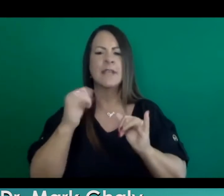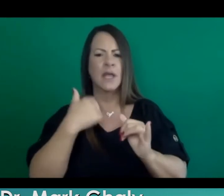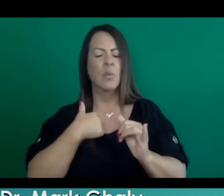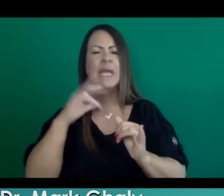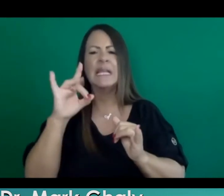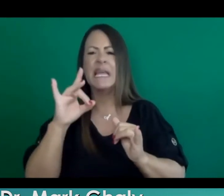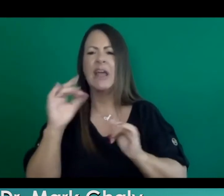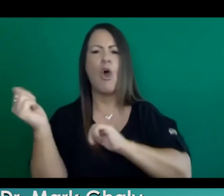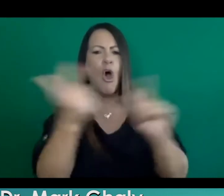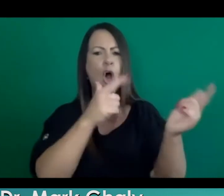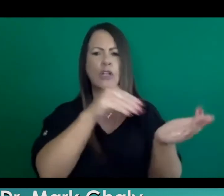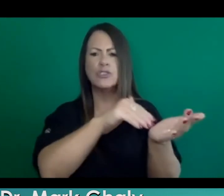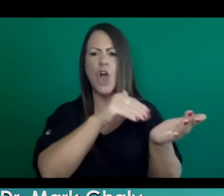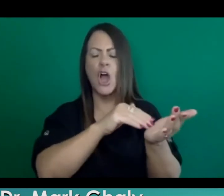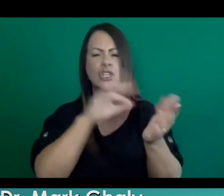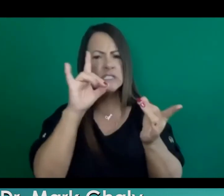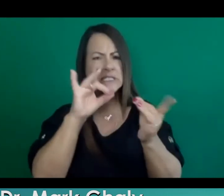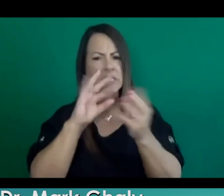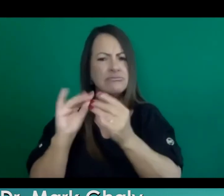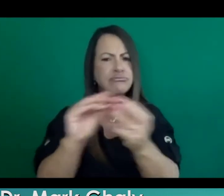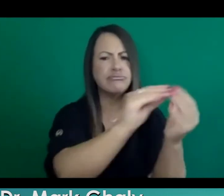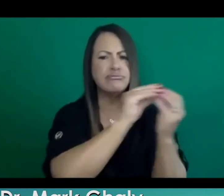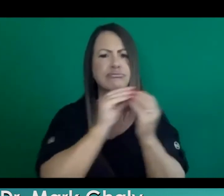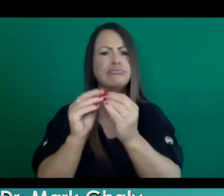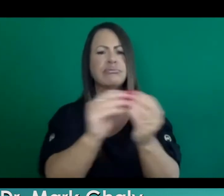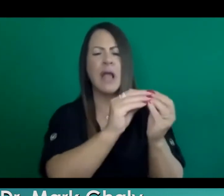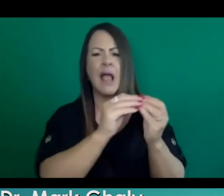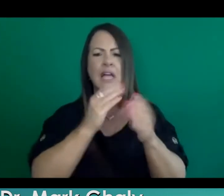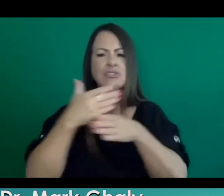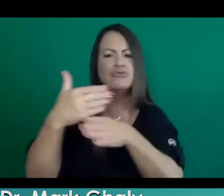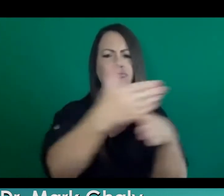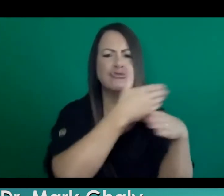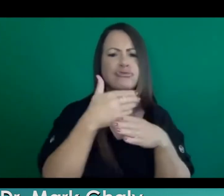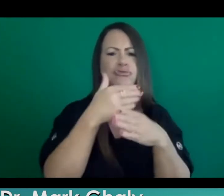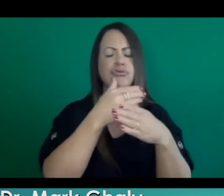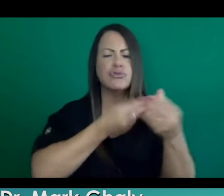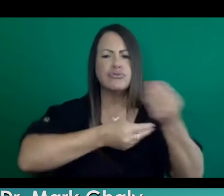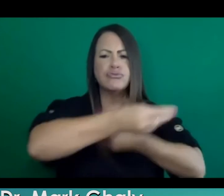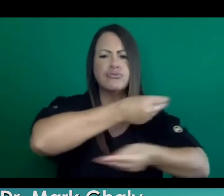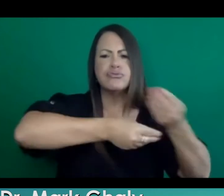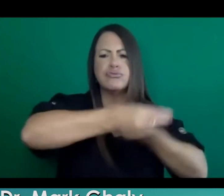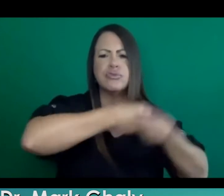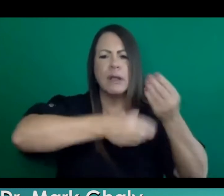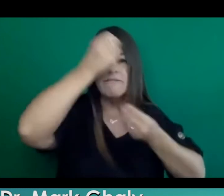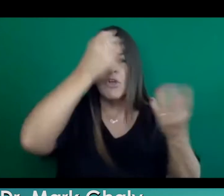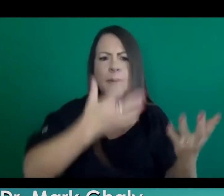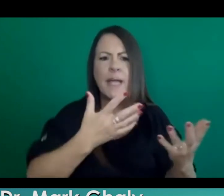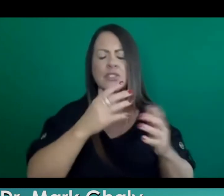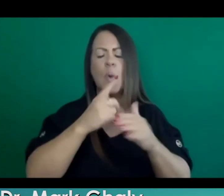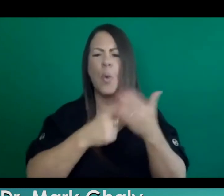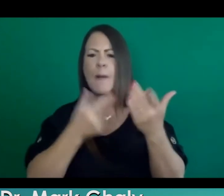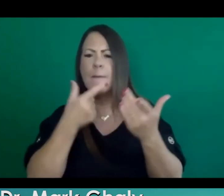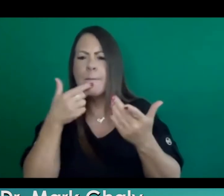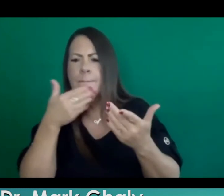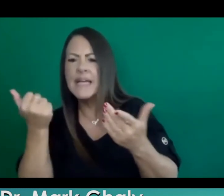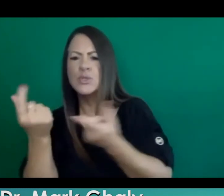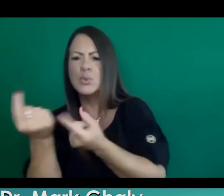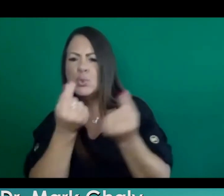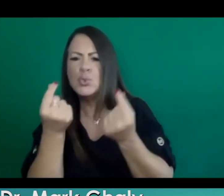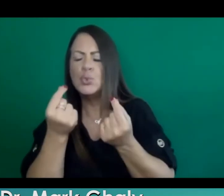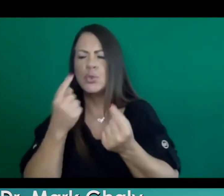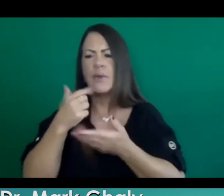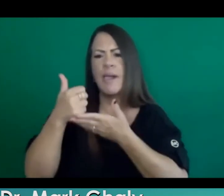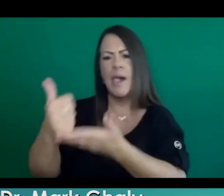they work in emergency rooms or clinics or in intensive care units, we've learned quite a bit about how to